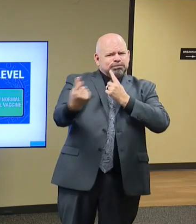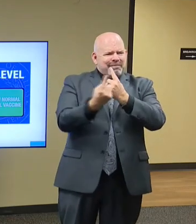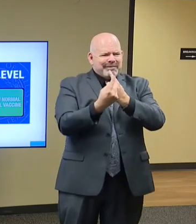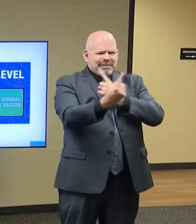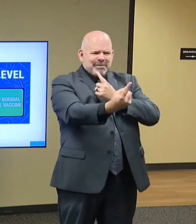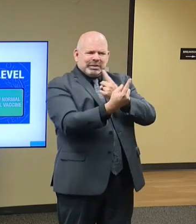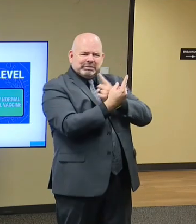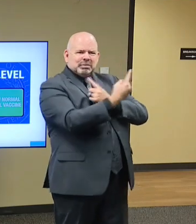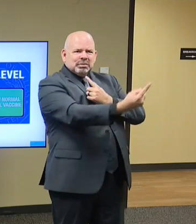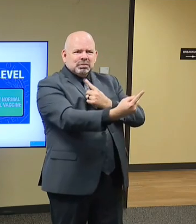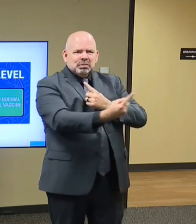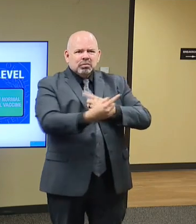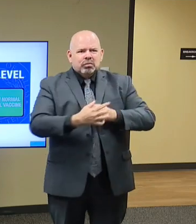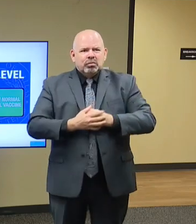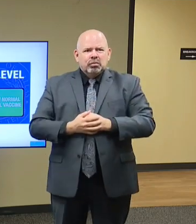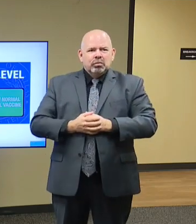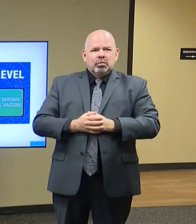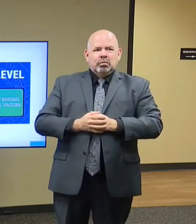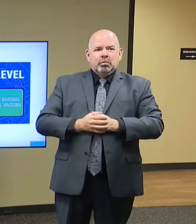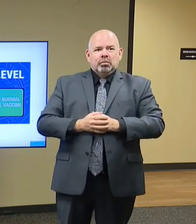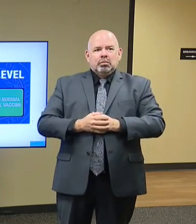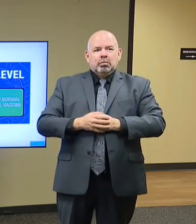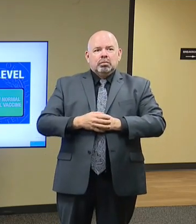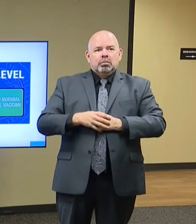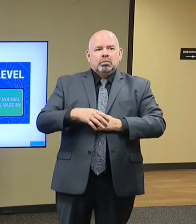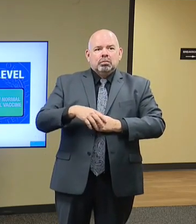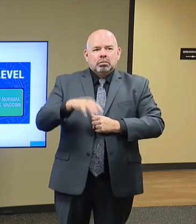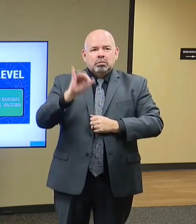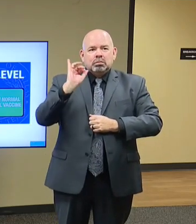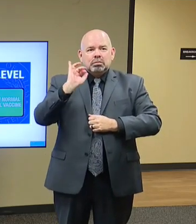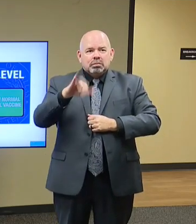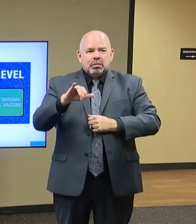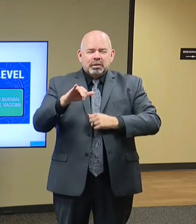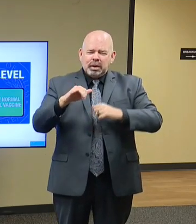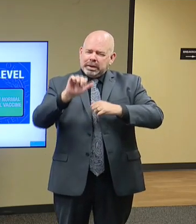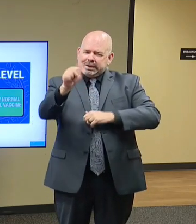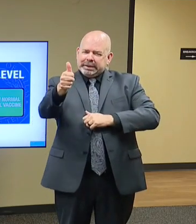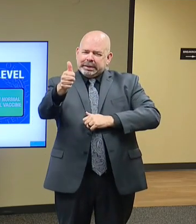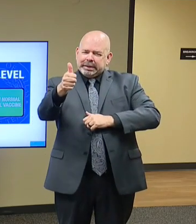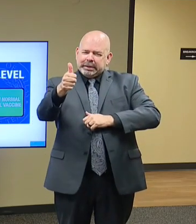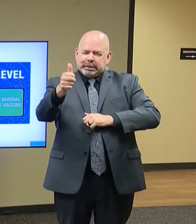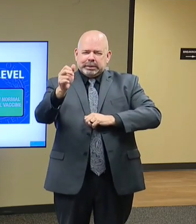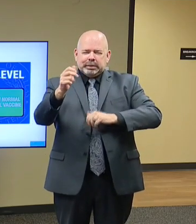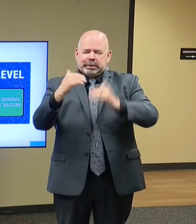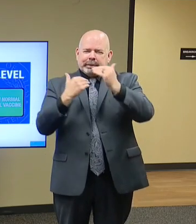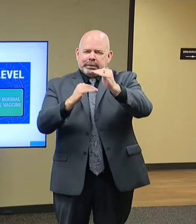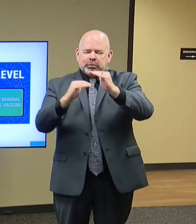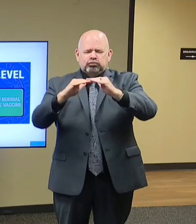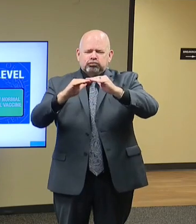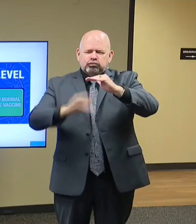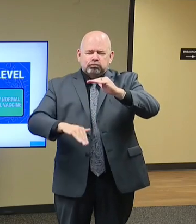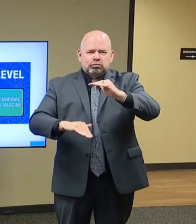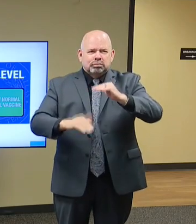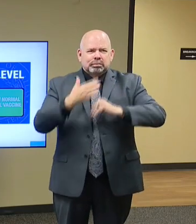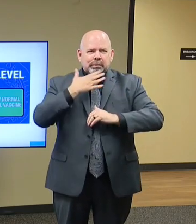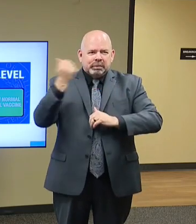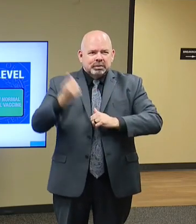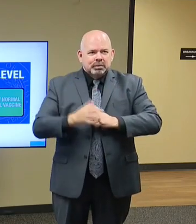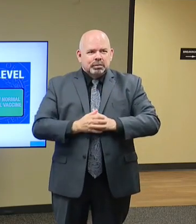groups of less than 10 can be considered with good practices. So again, 6-foot distance and mask less than